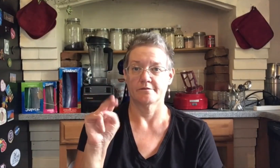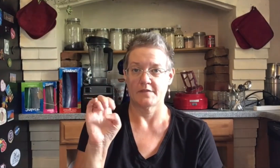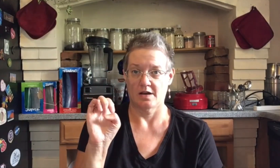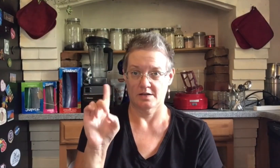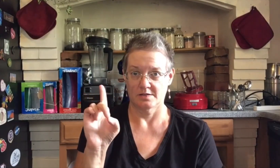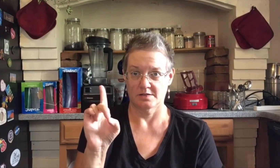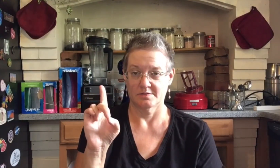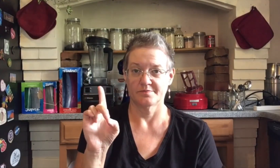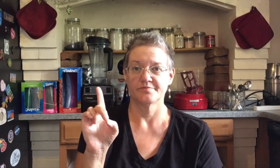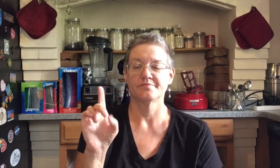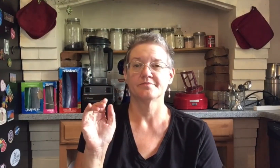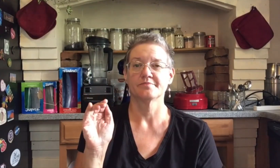unrefined,